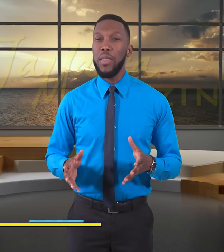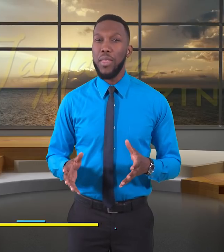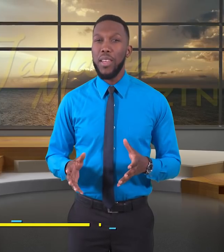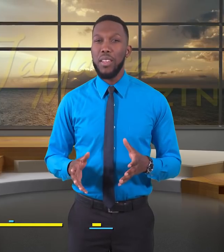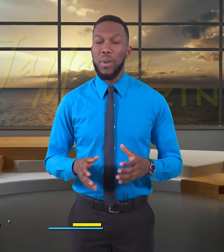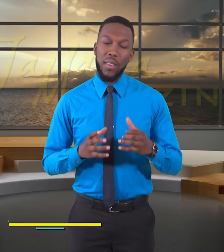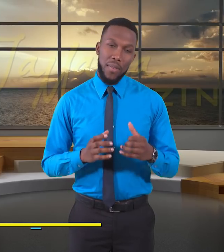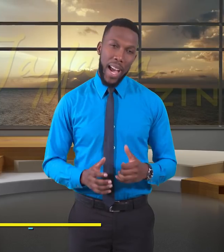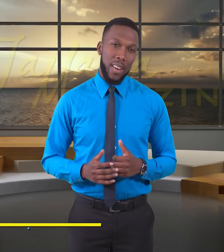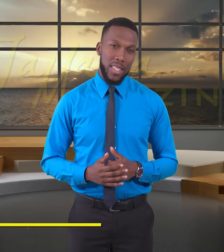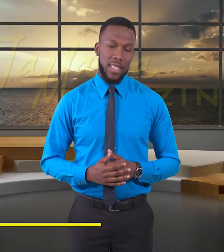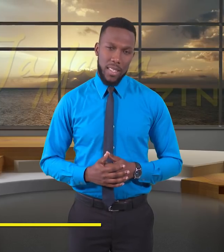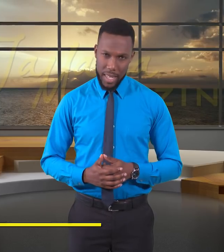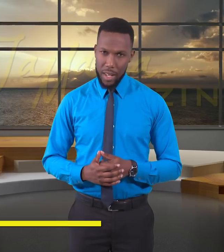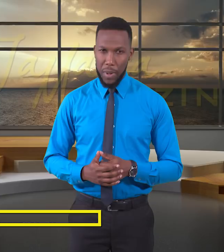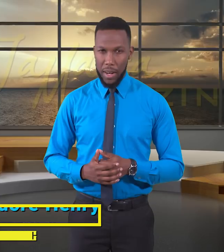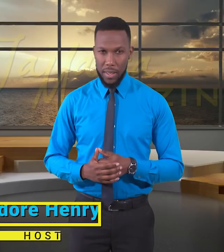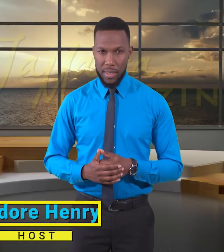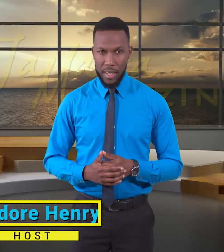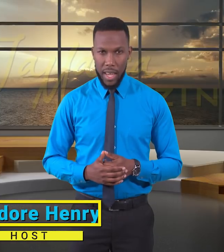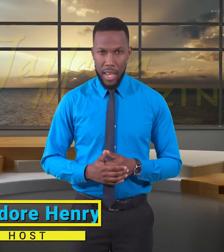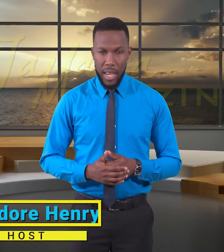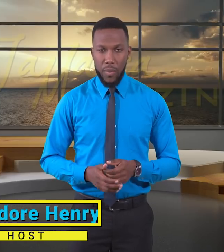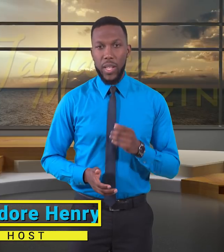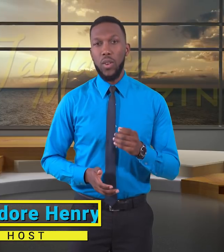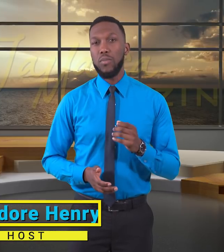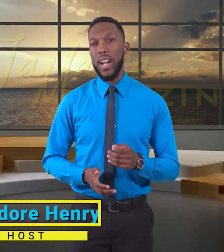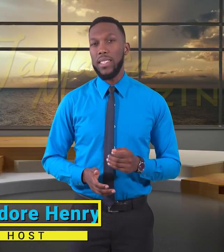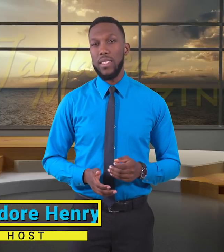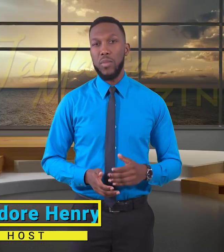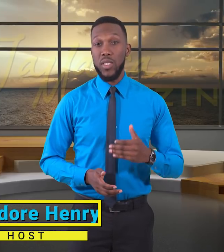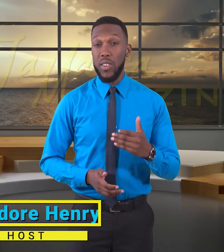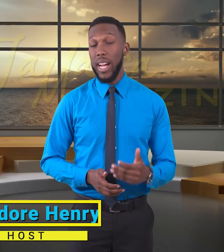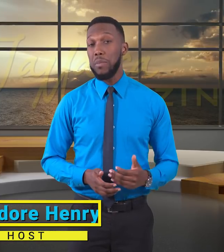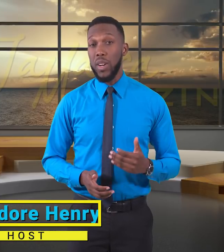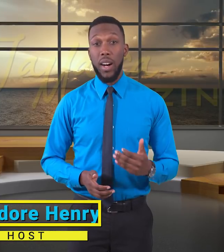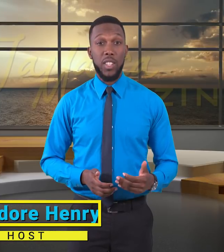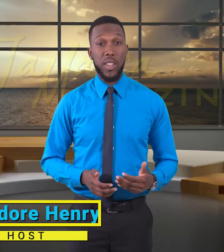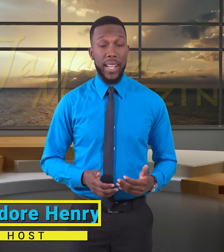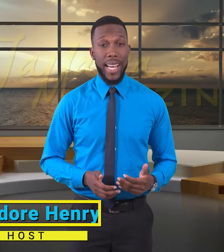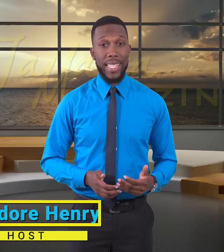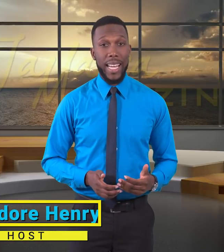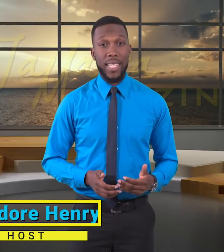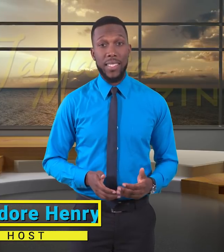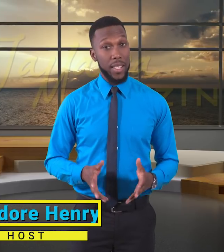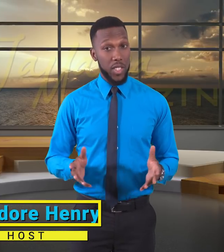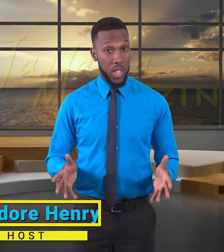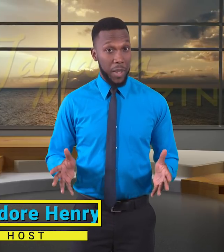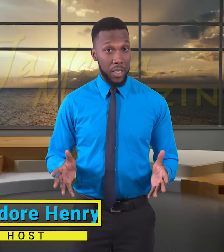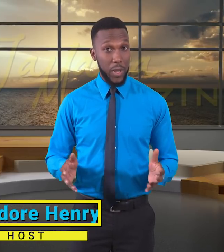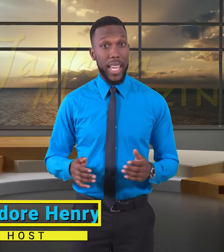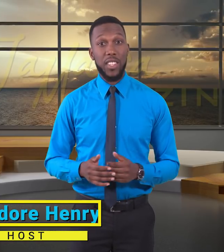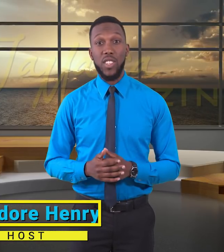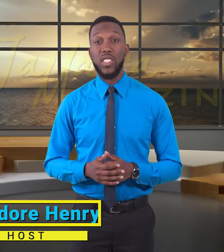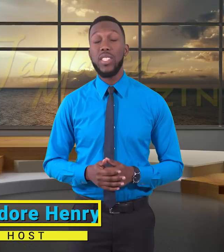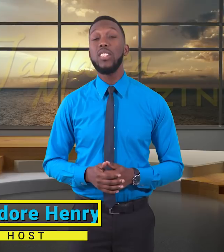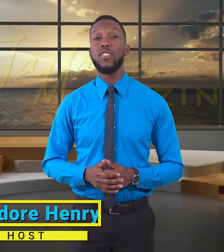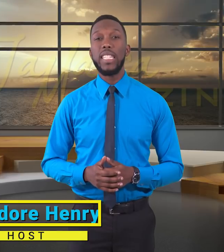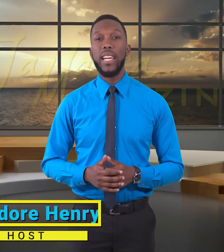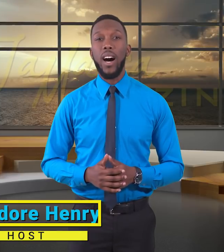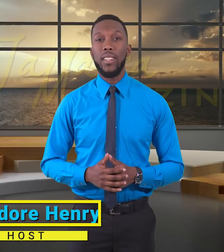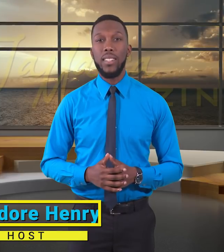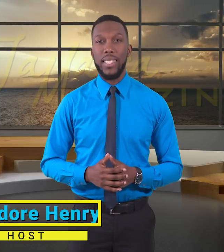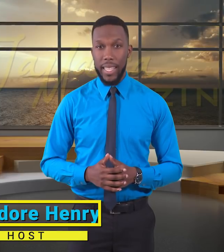It's a new month, but the virus is still upon us. If we don't practice the prescribed precautionary guidelines, then summer will catch us